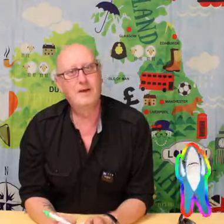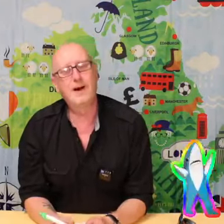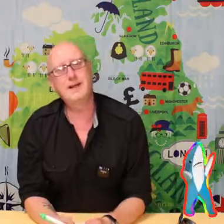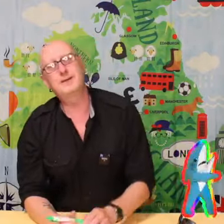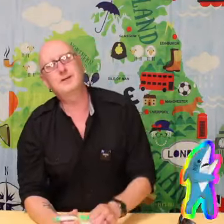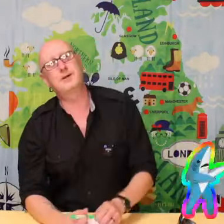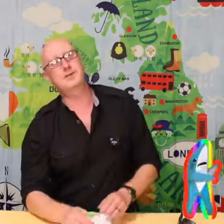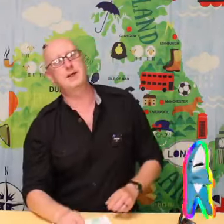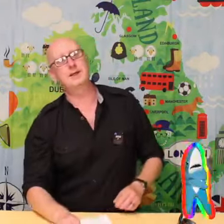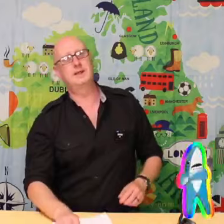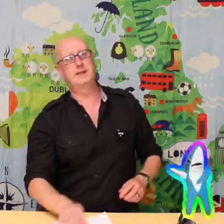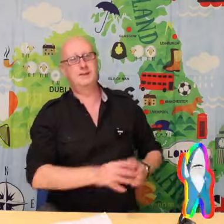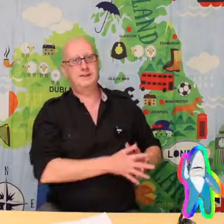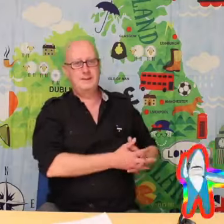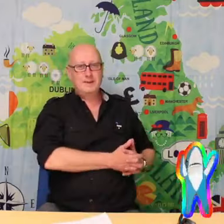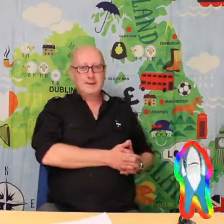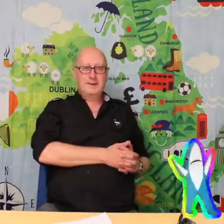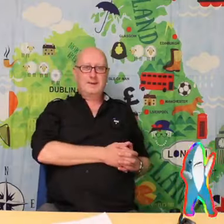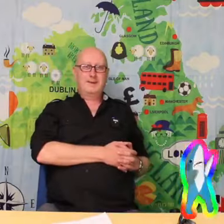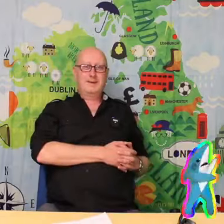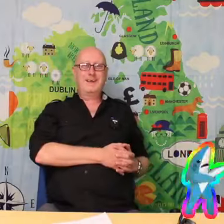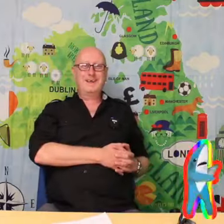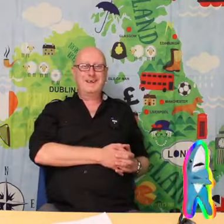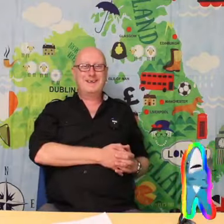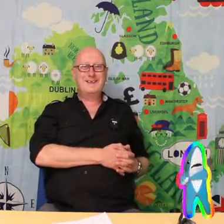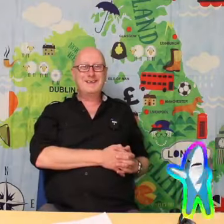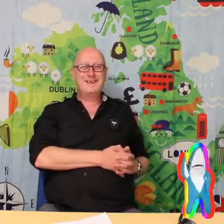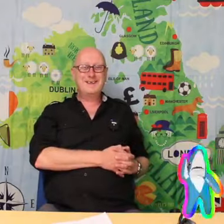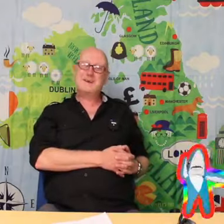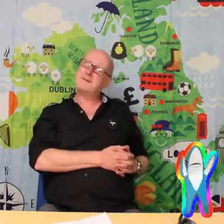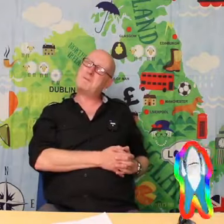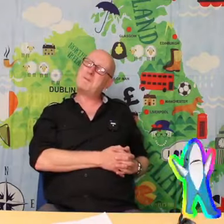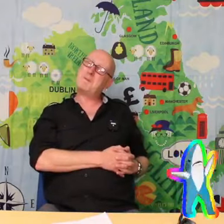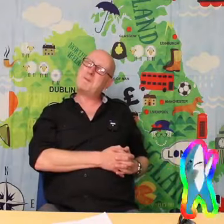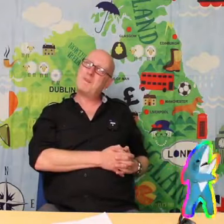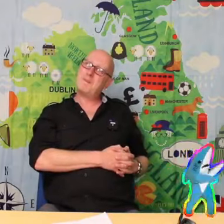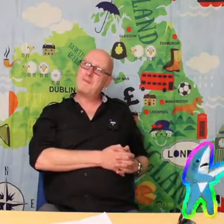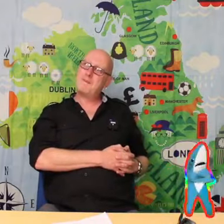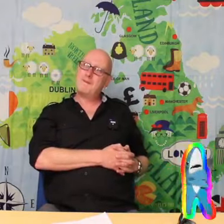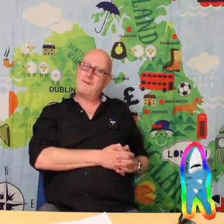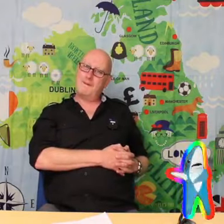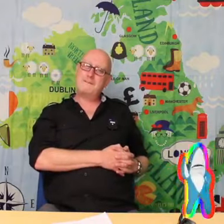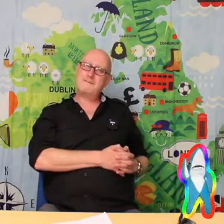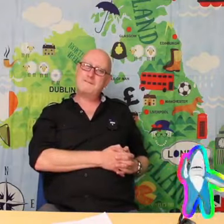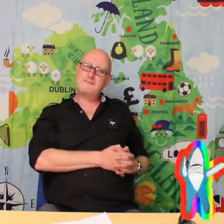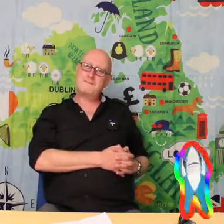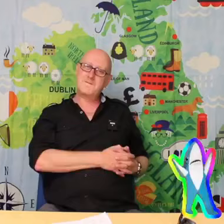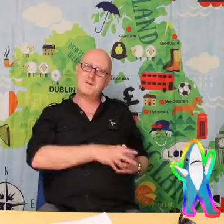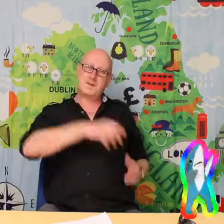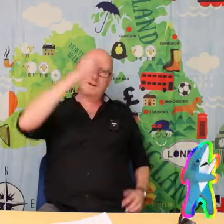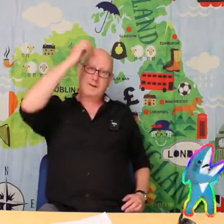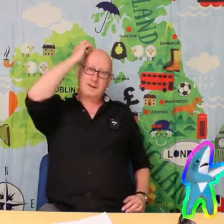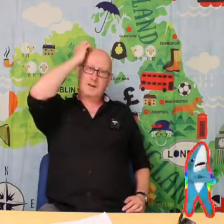Jeanette Johnson. And now Connor's actually working in. Maria Pinnell. Like the Sure Start Centre, I think it is. Oh, that's